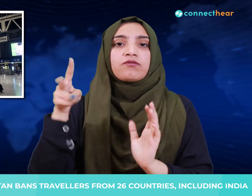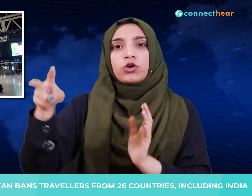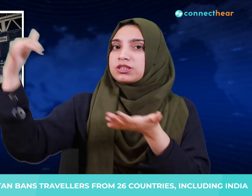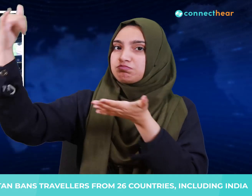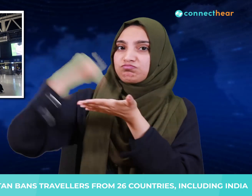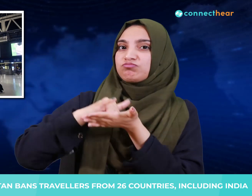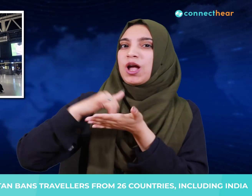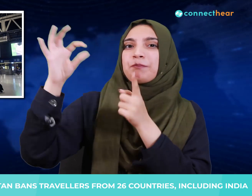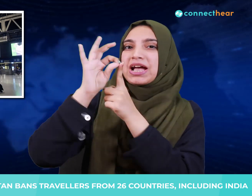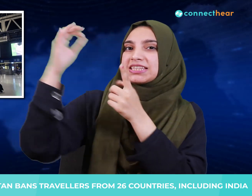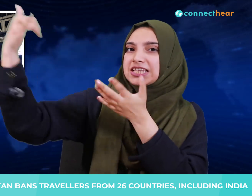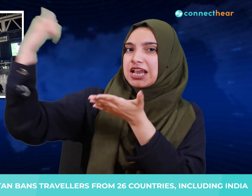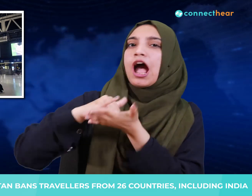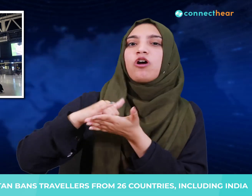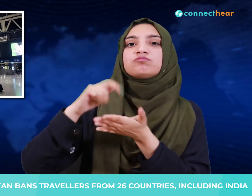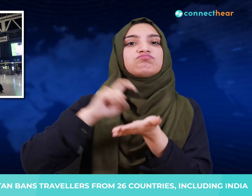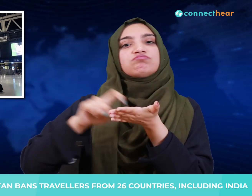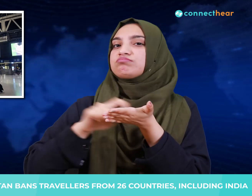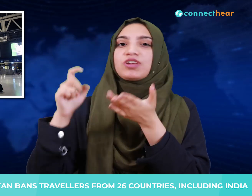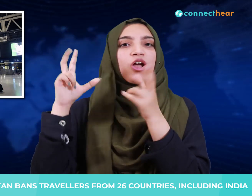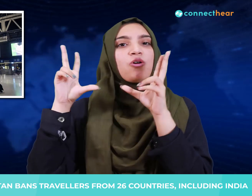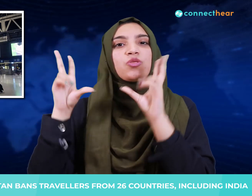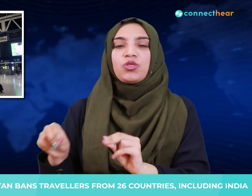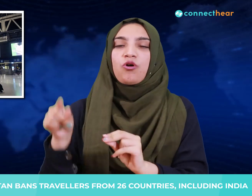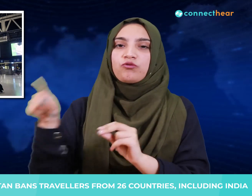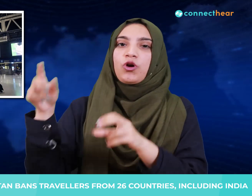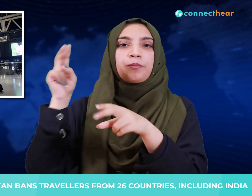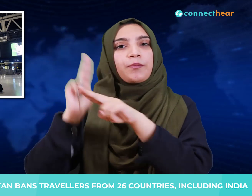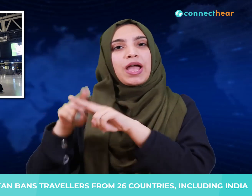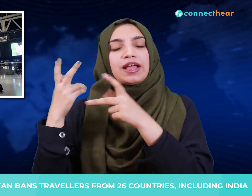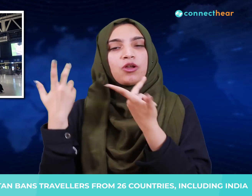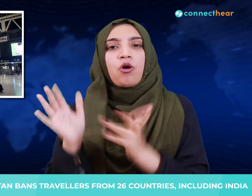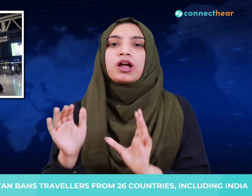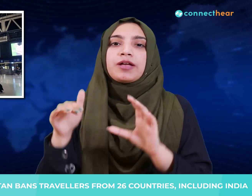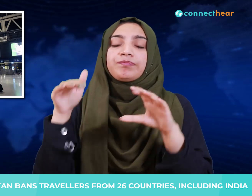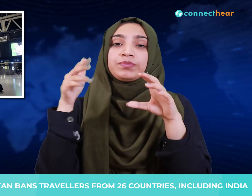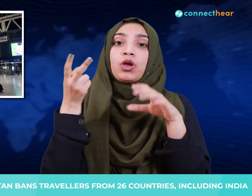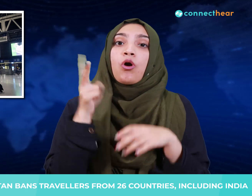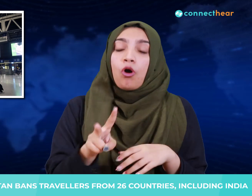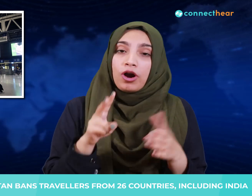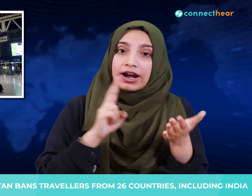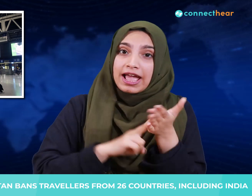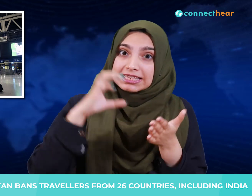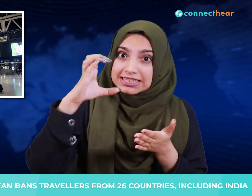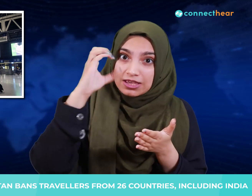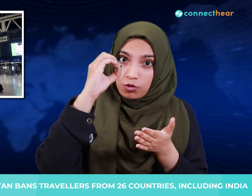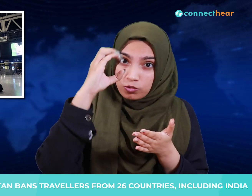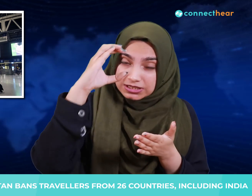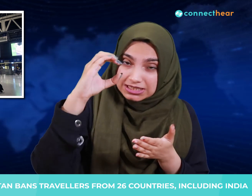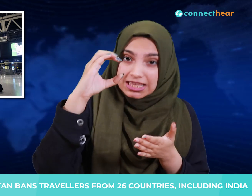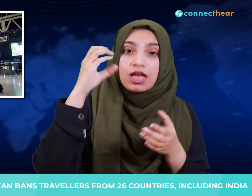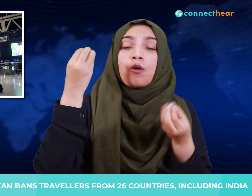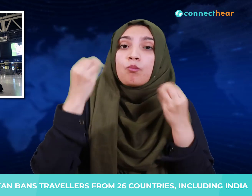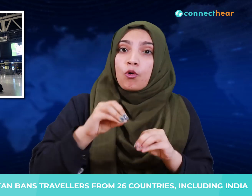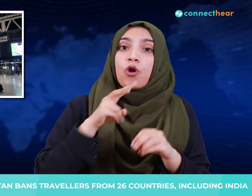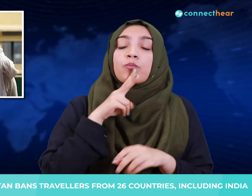According to the Ministry of the National Health Services, Pakistan introduced 3 categories,